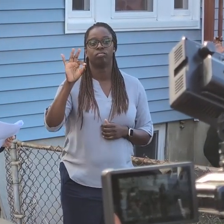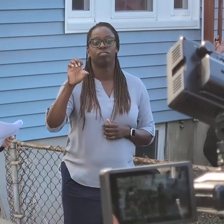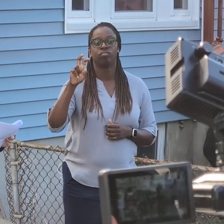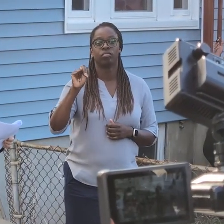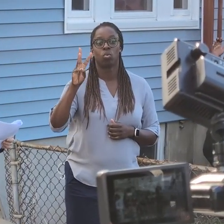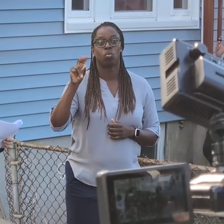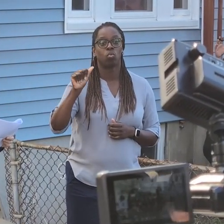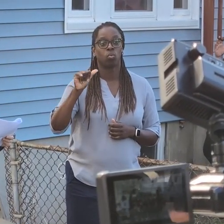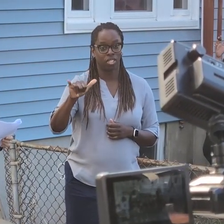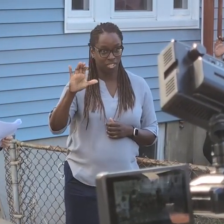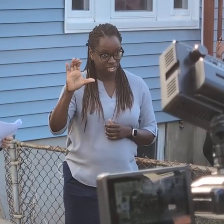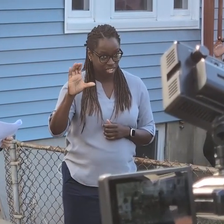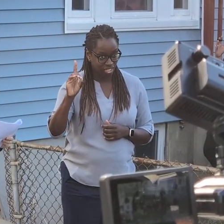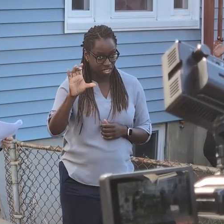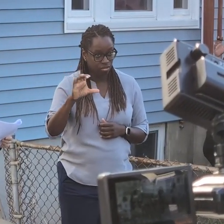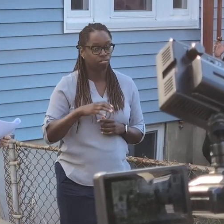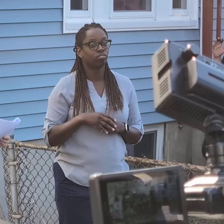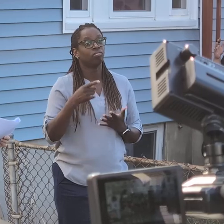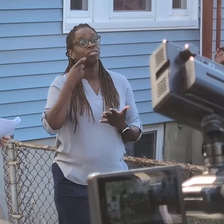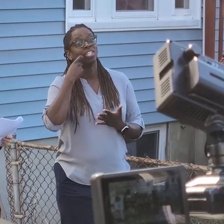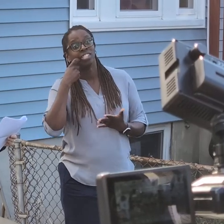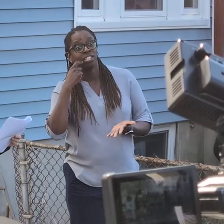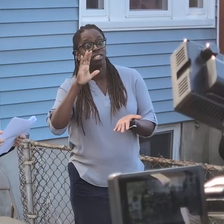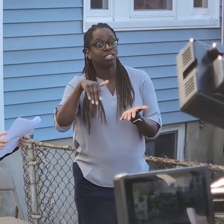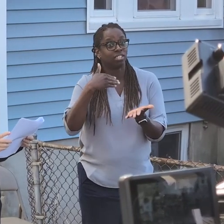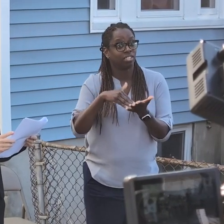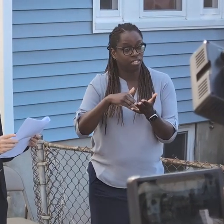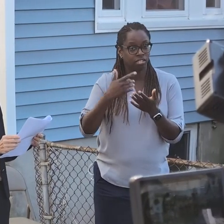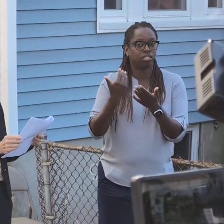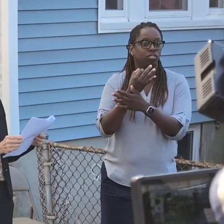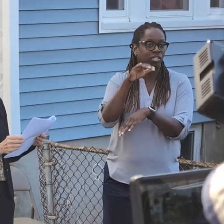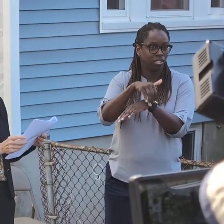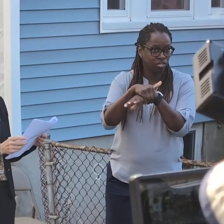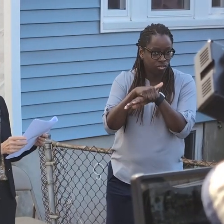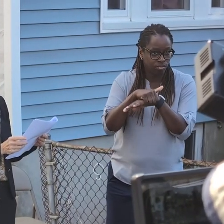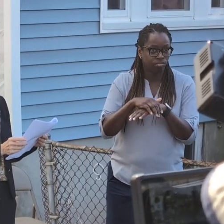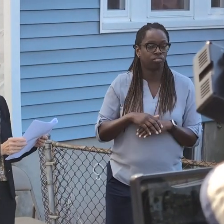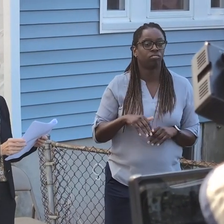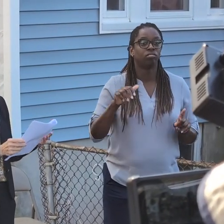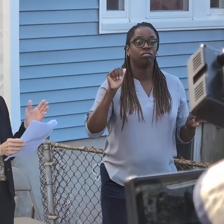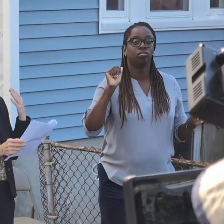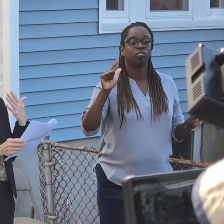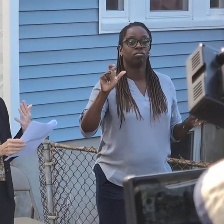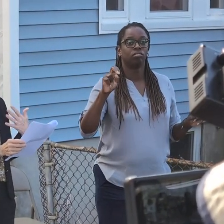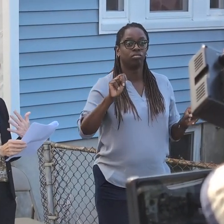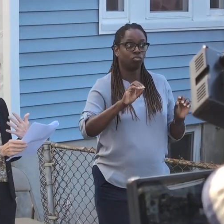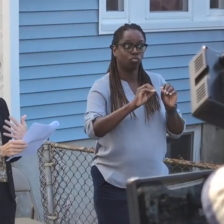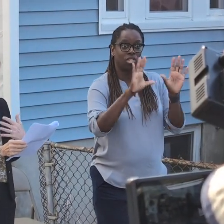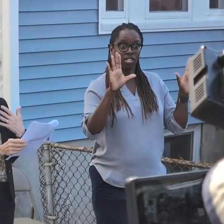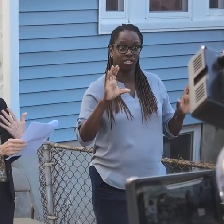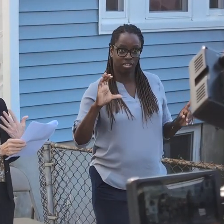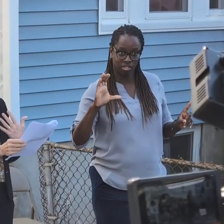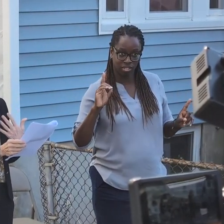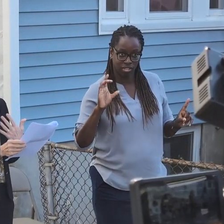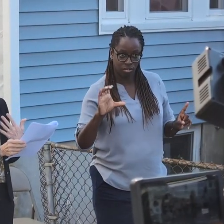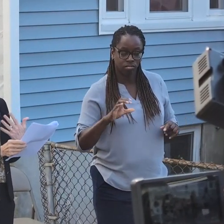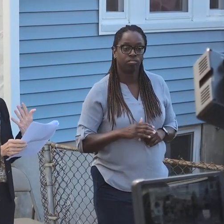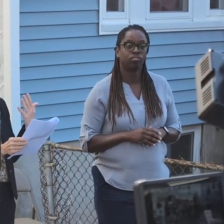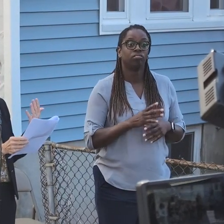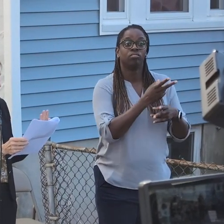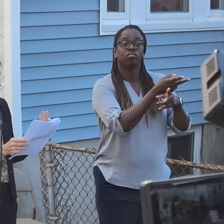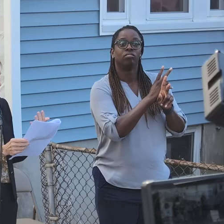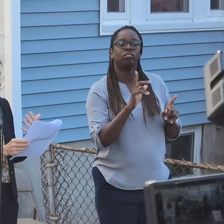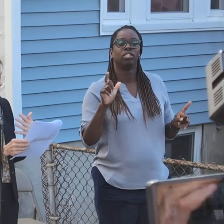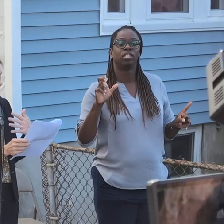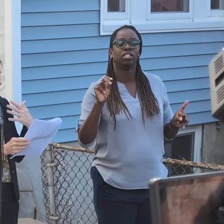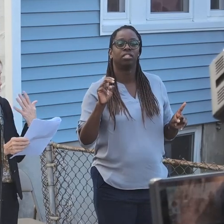Addiction Treatment Center of New England, Alston Brighton CDC, and the Shocket Companies. And the lenders, Eastern Bank,